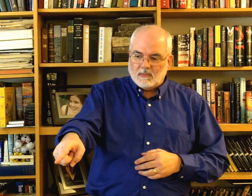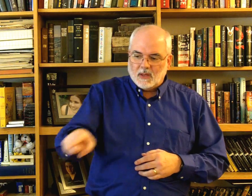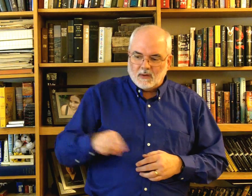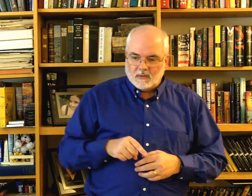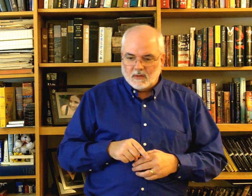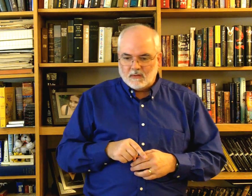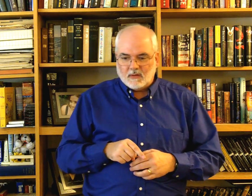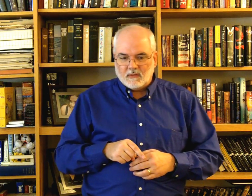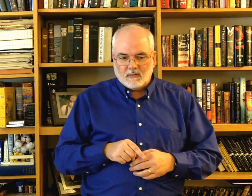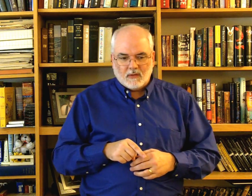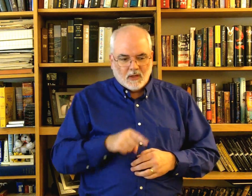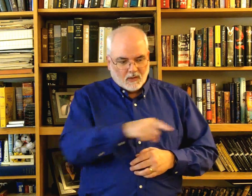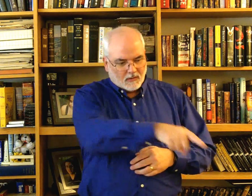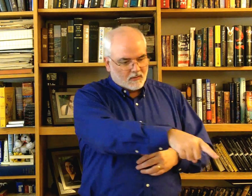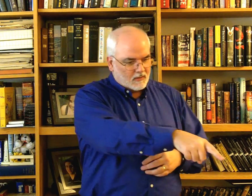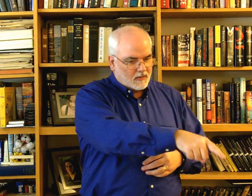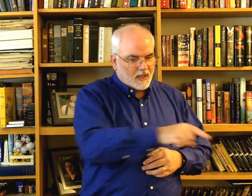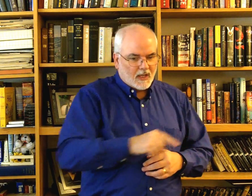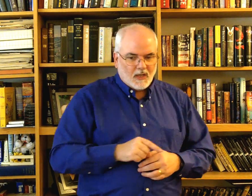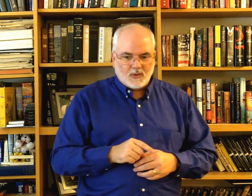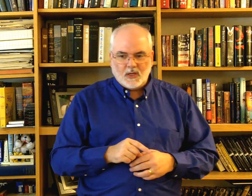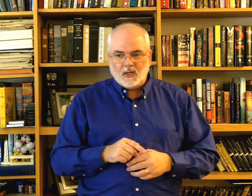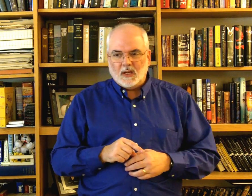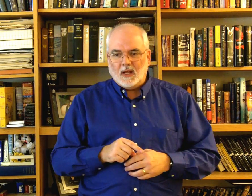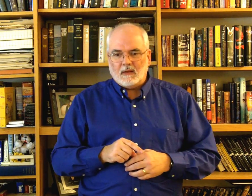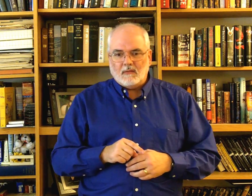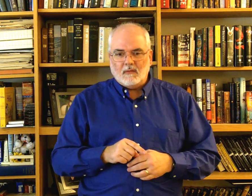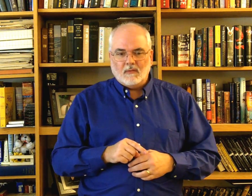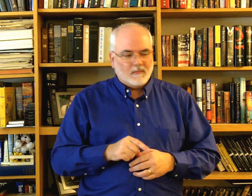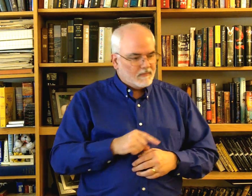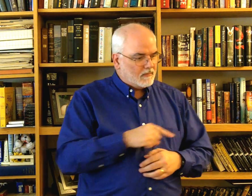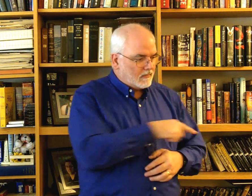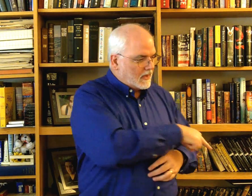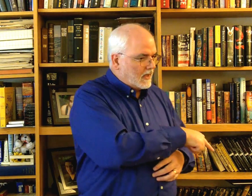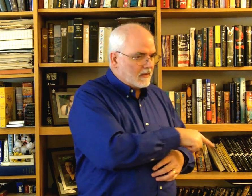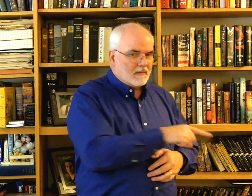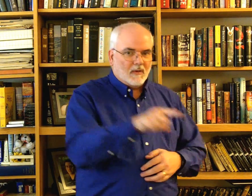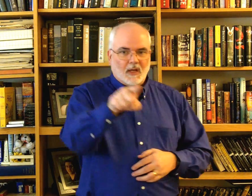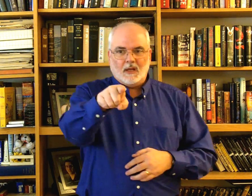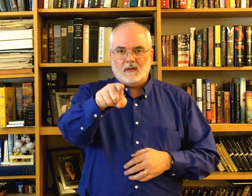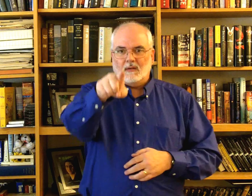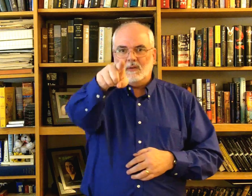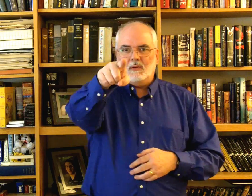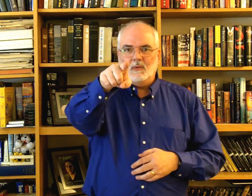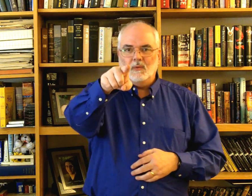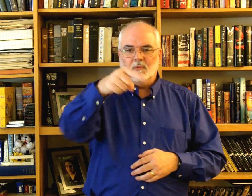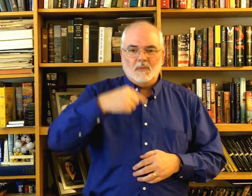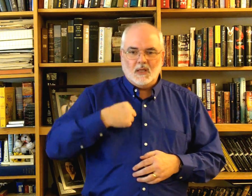know? He, she, it. It, it, you, me.